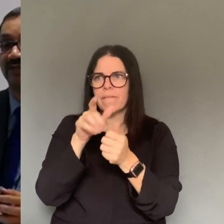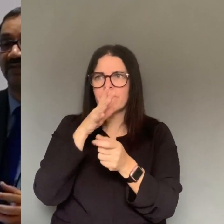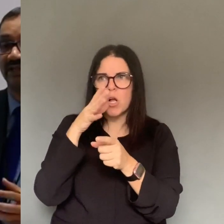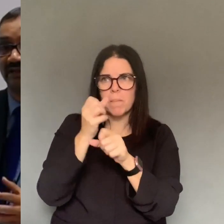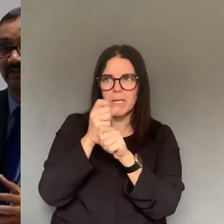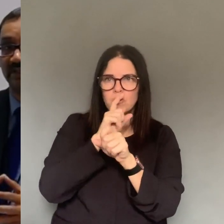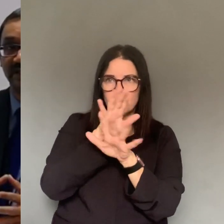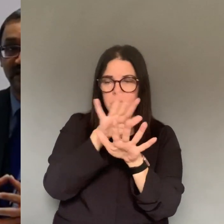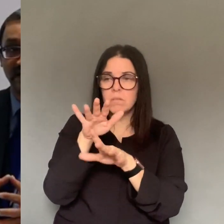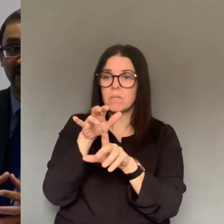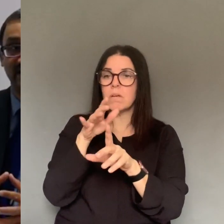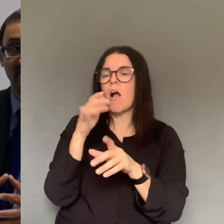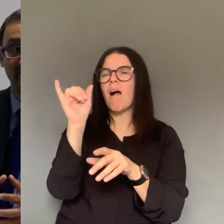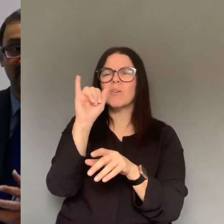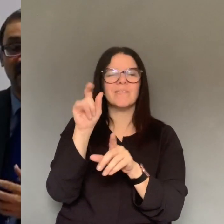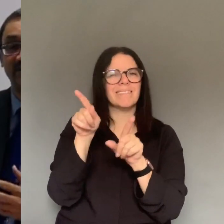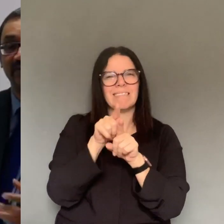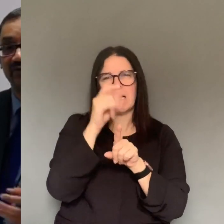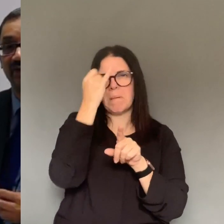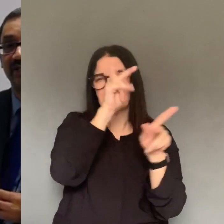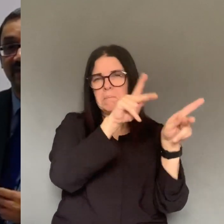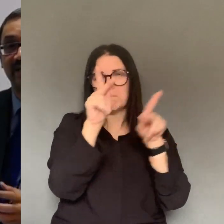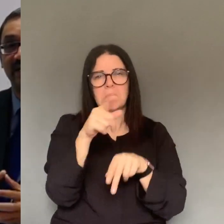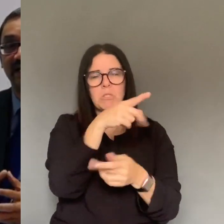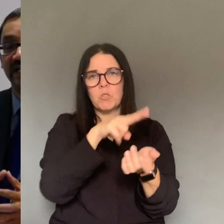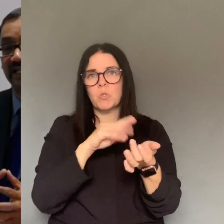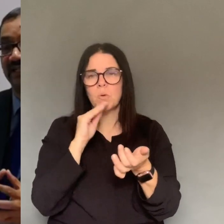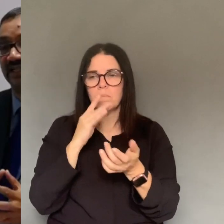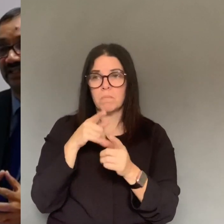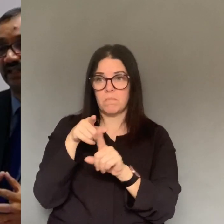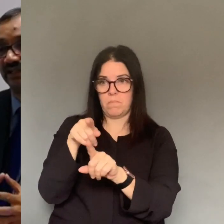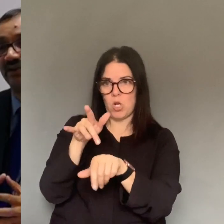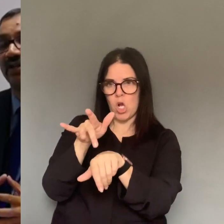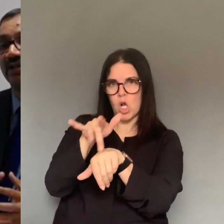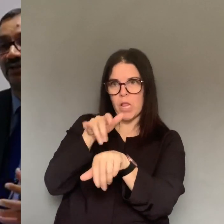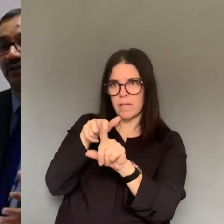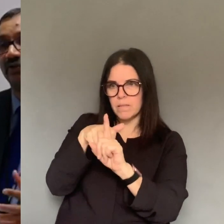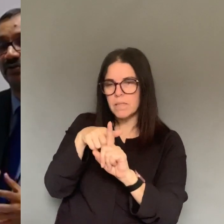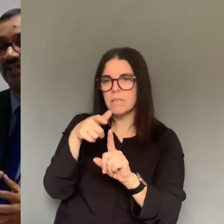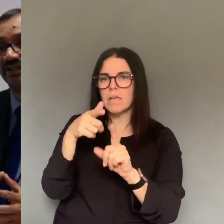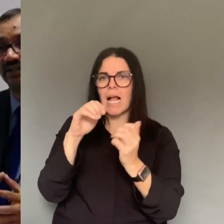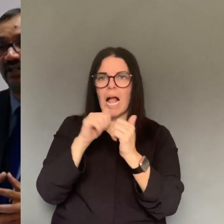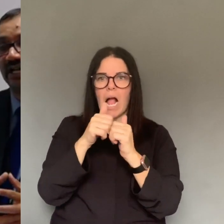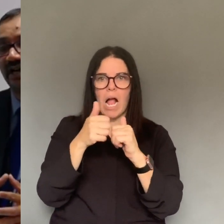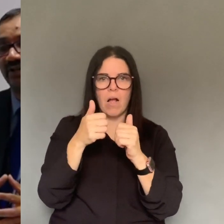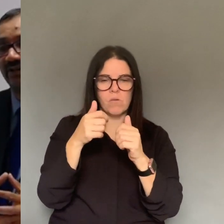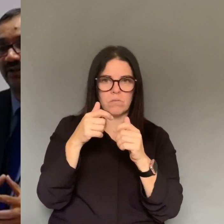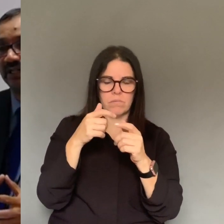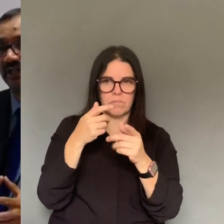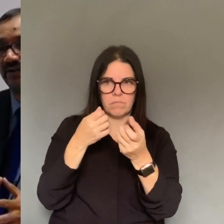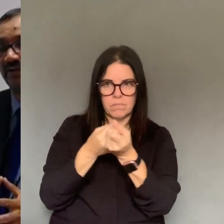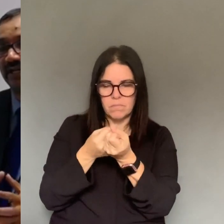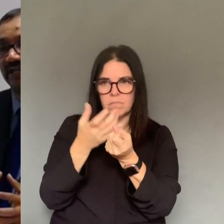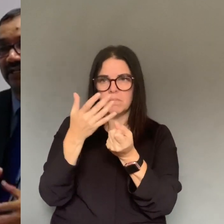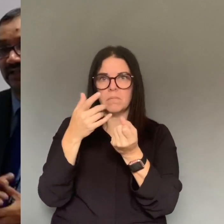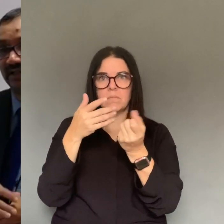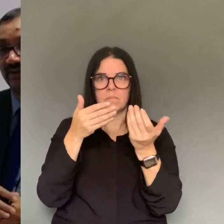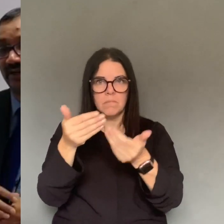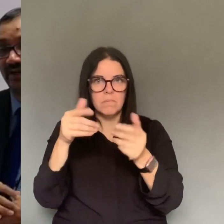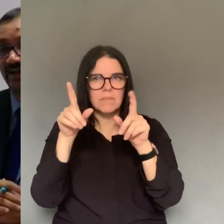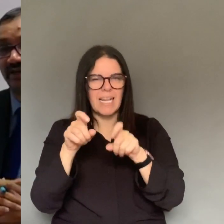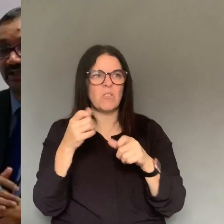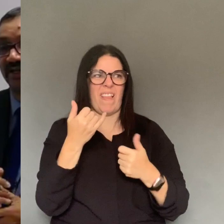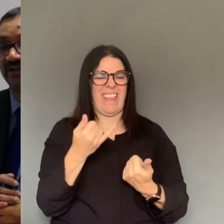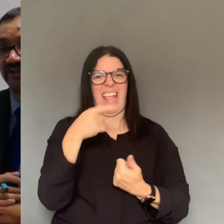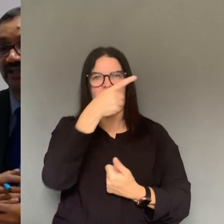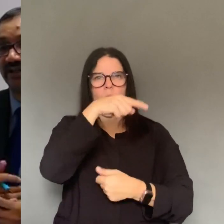If someone develops any symptoms, that how do we triage them and get the testing done. So all those measures are happening right now, and